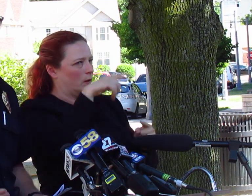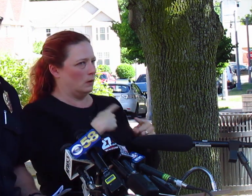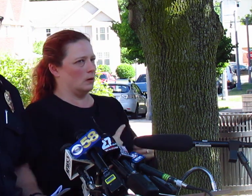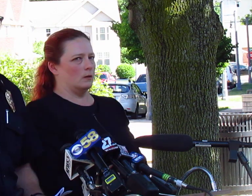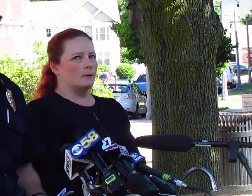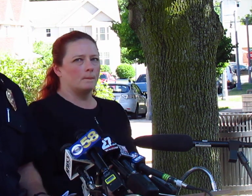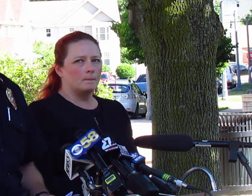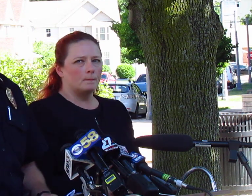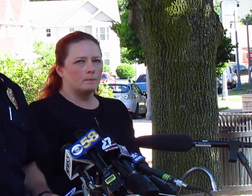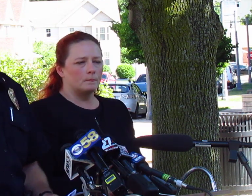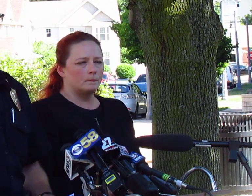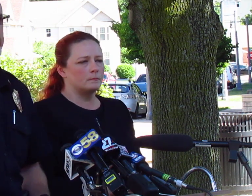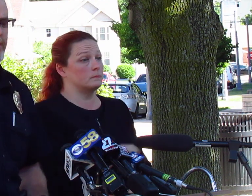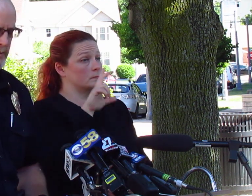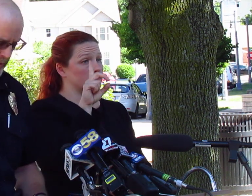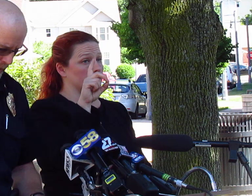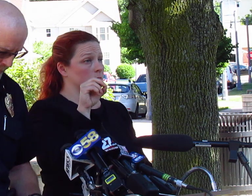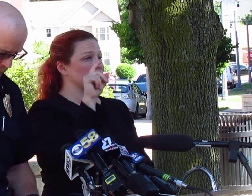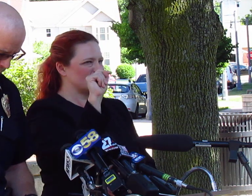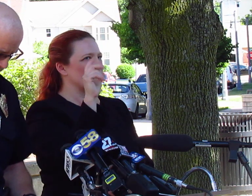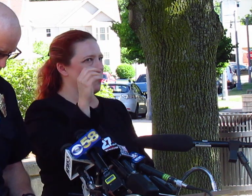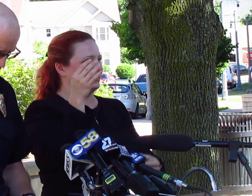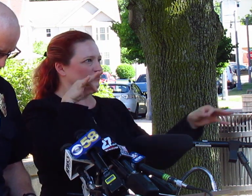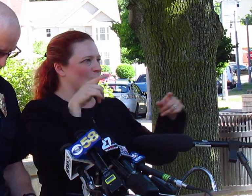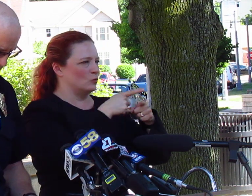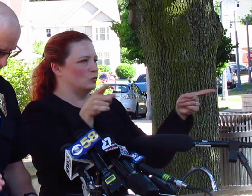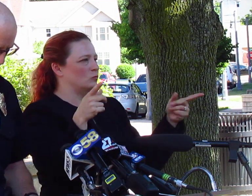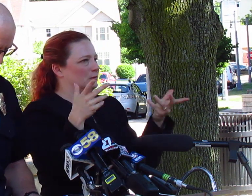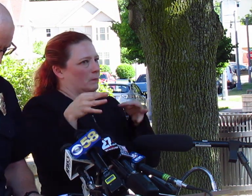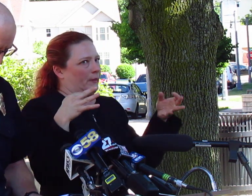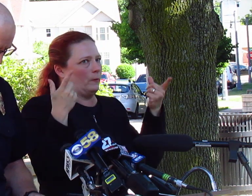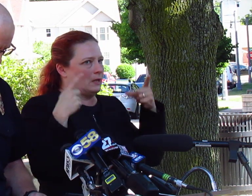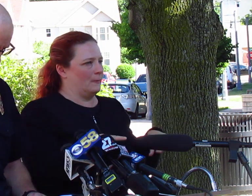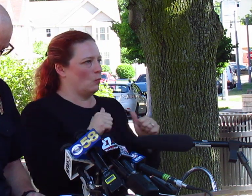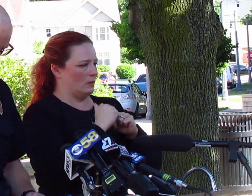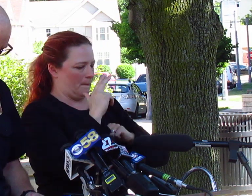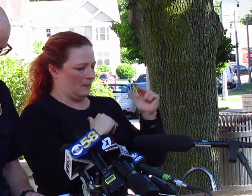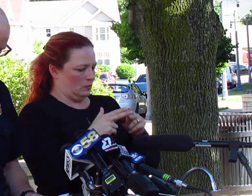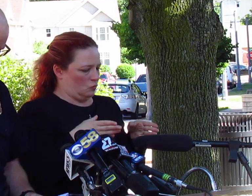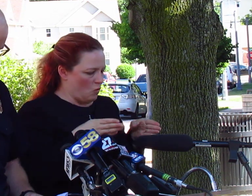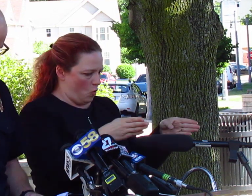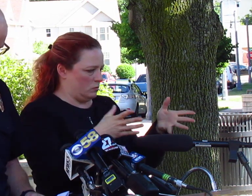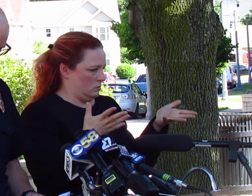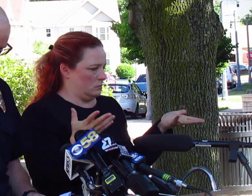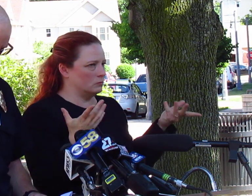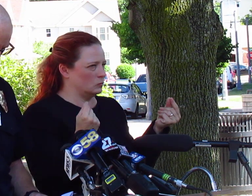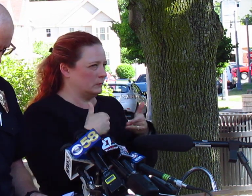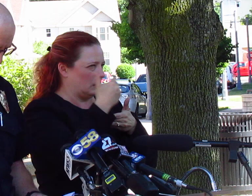that representatives from Department of Transportation want to speak to all of you sometime mid to end of this week.